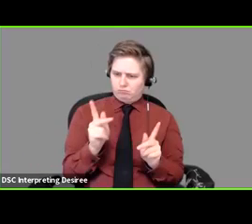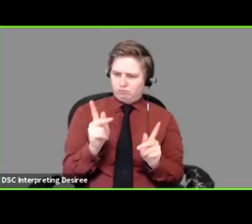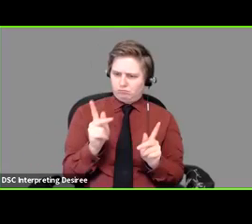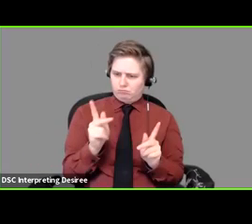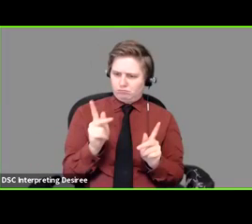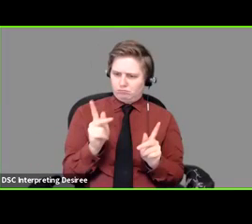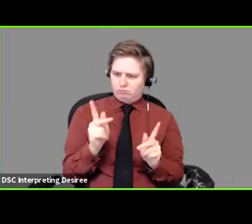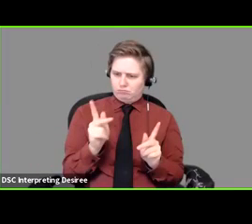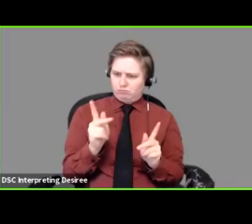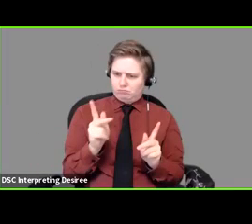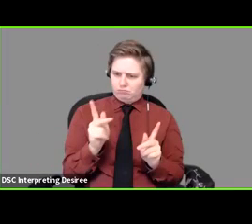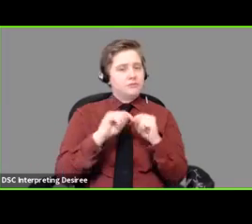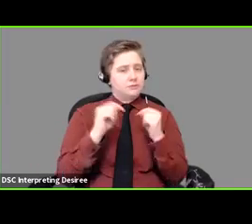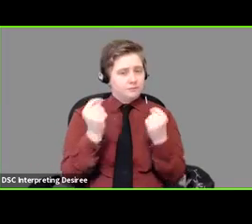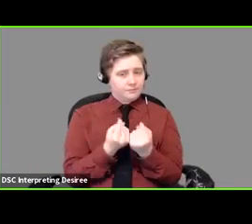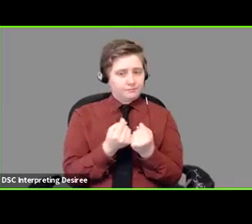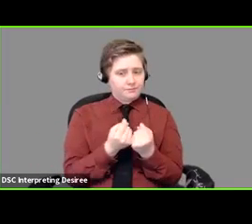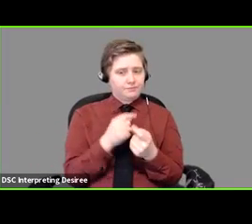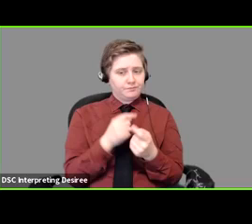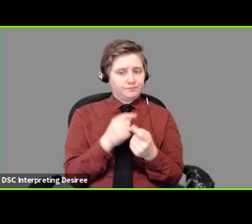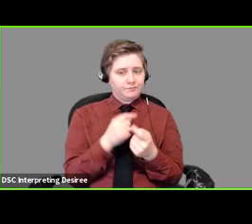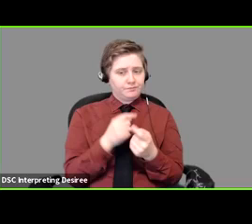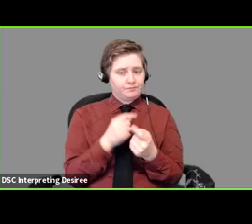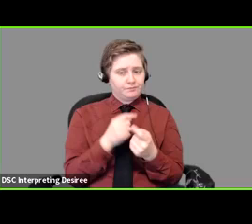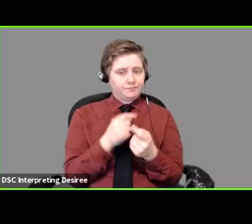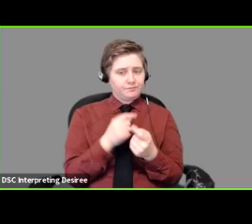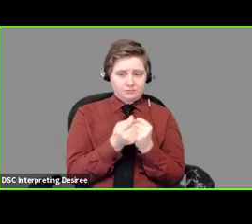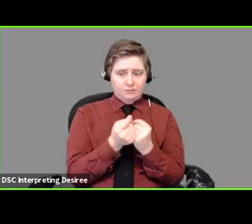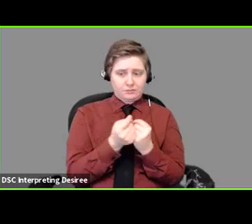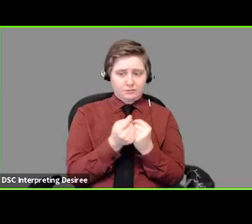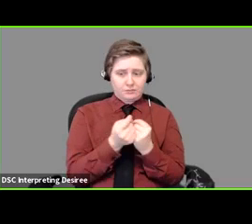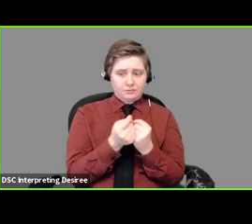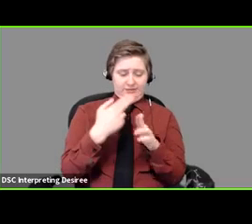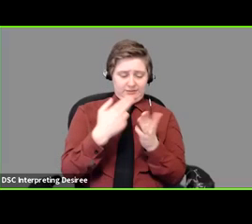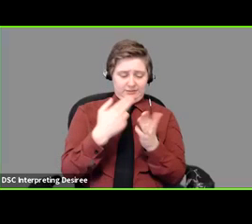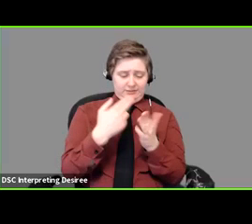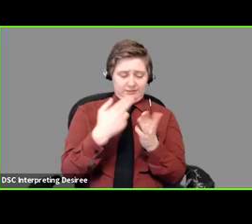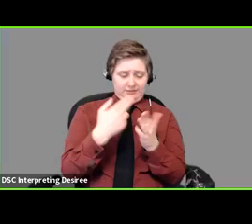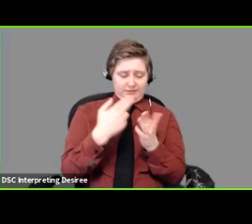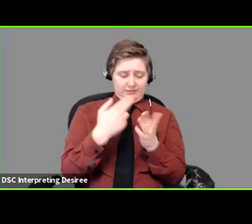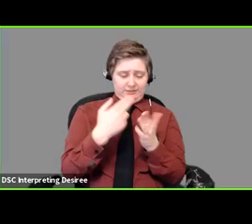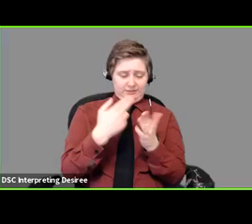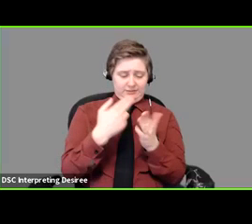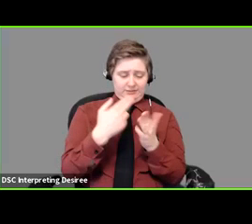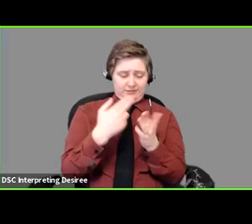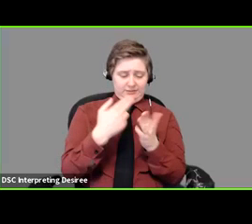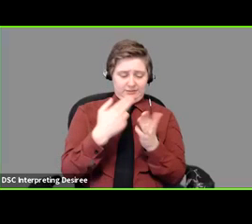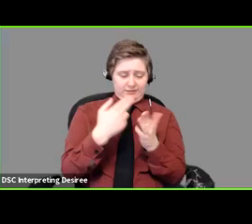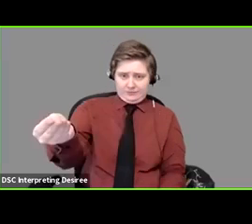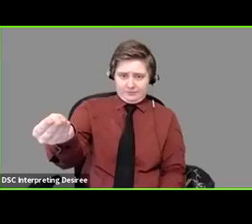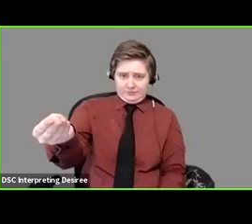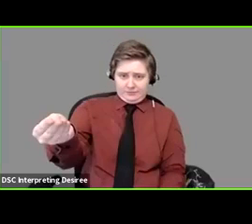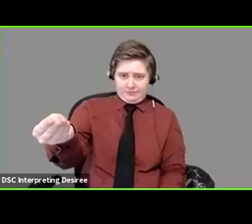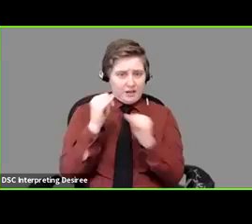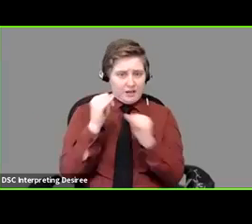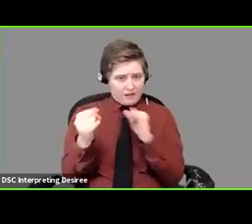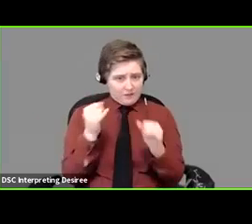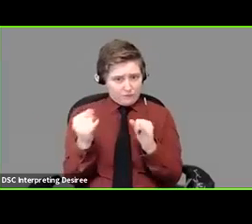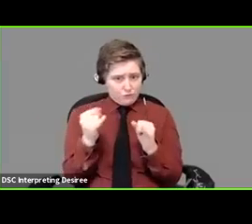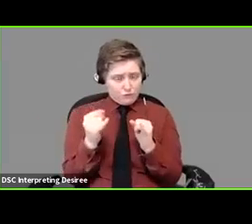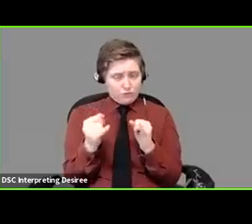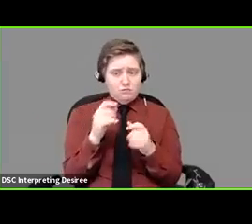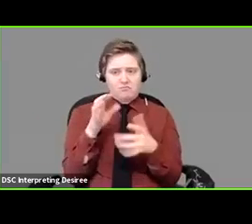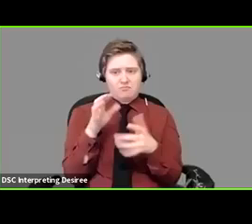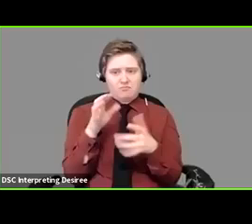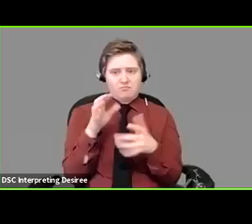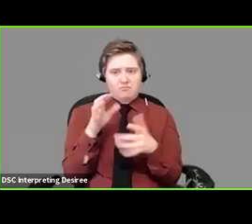team. Once on the team, they get assigned names as they come in from the health department. They do the interviews as they've been trained to do,